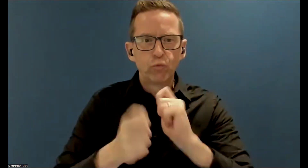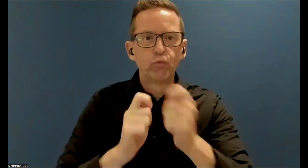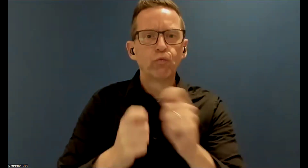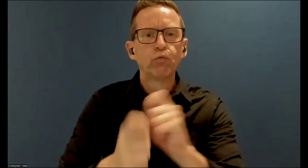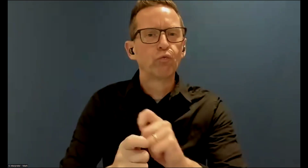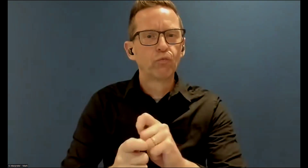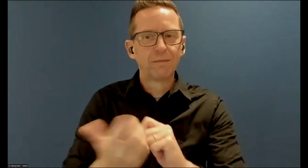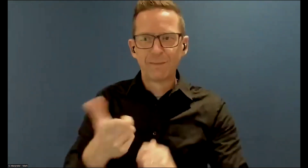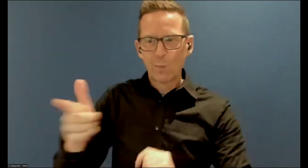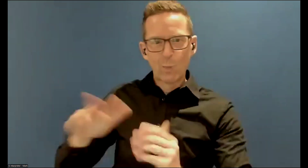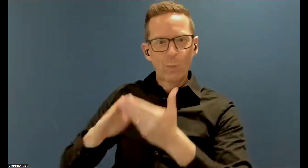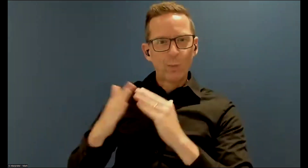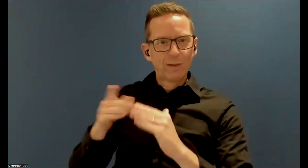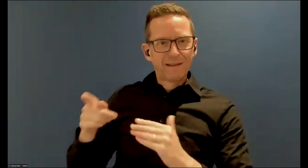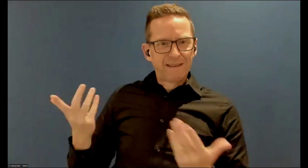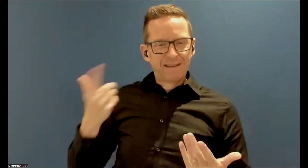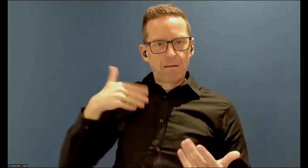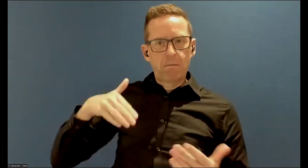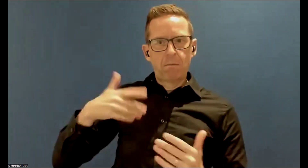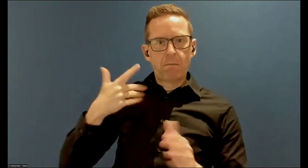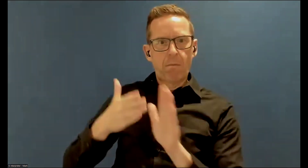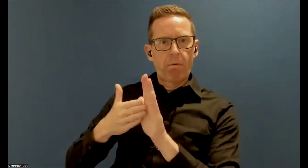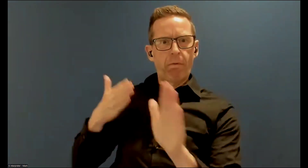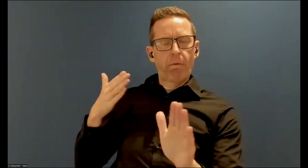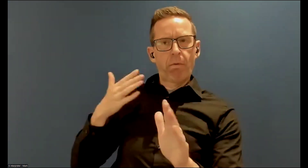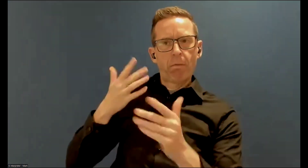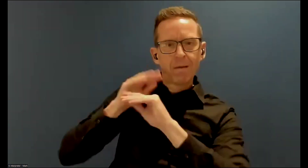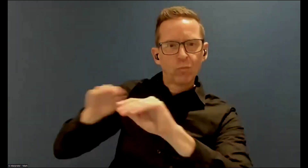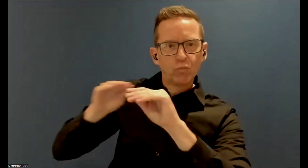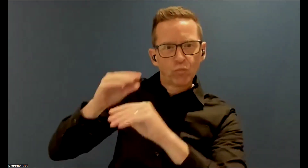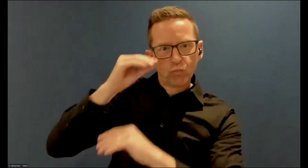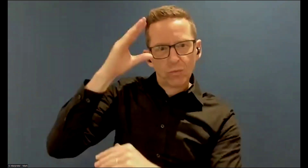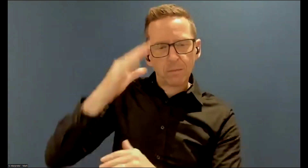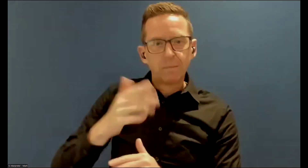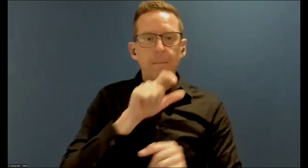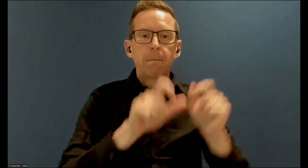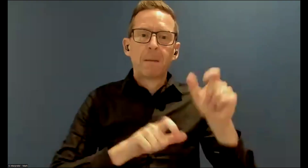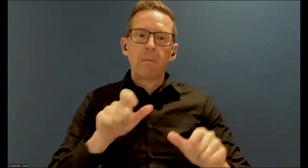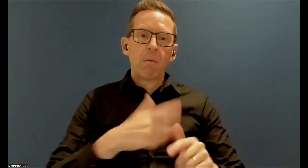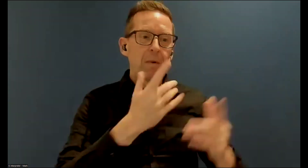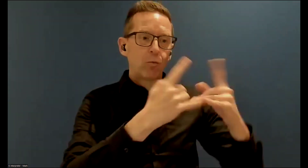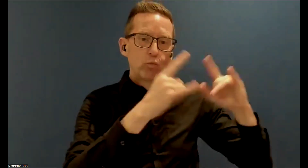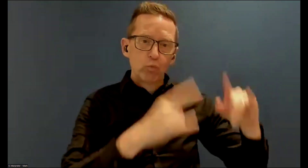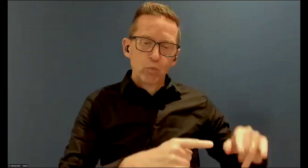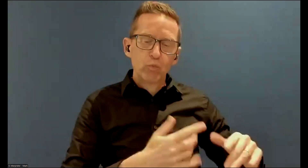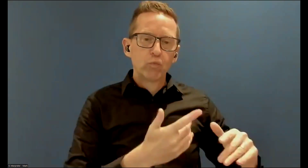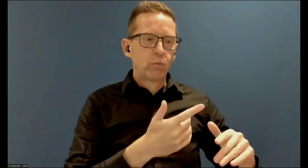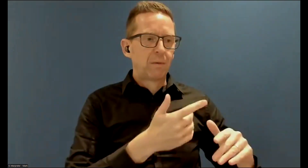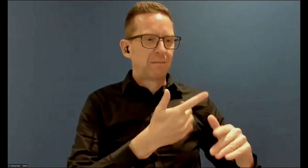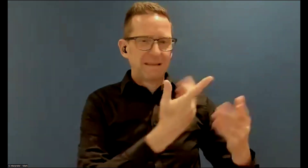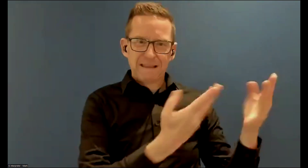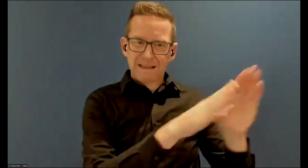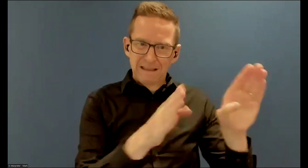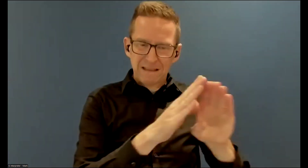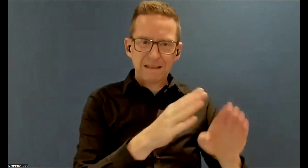get persons with disabilities from institutions to their whether biological or extended families or alternative